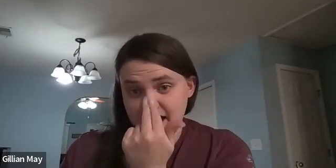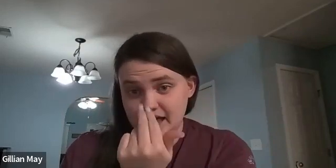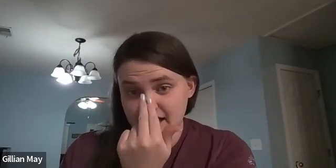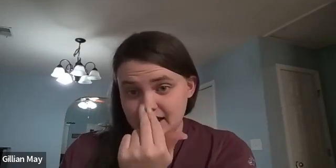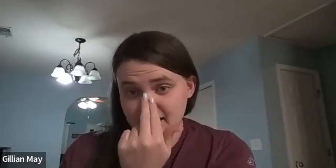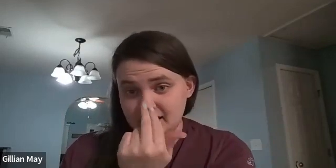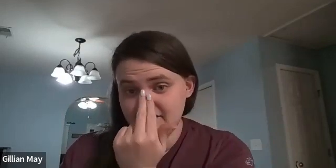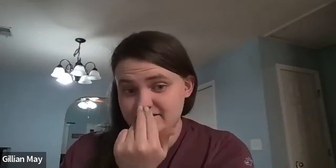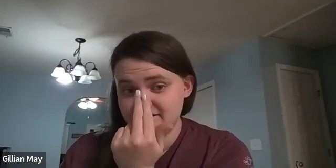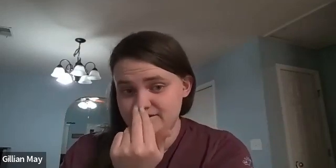funny.